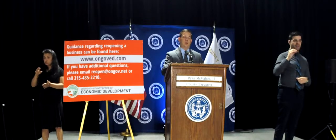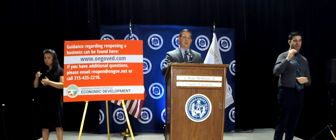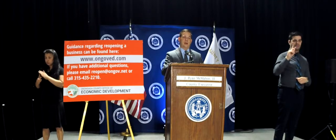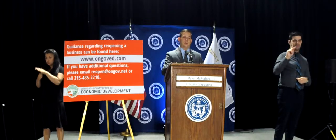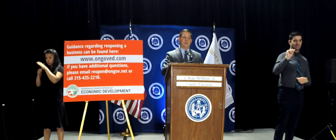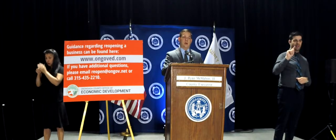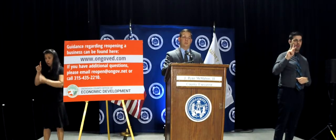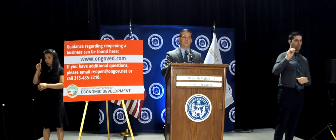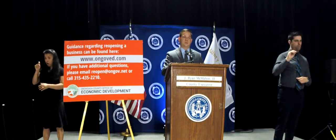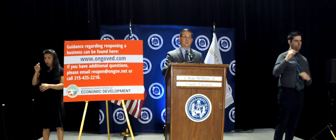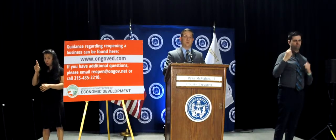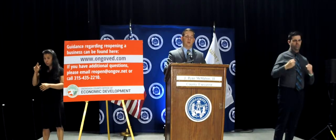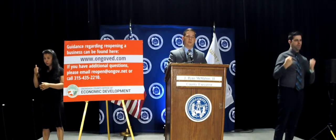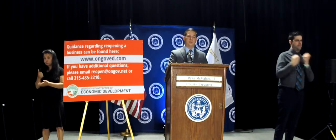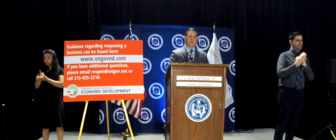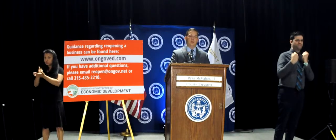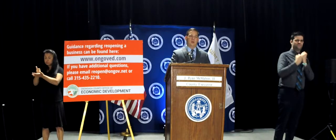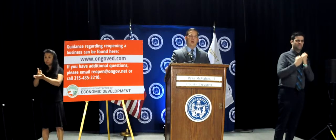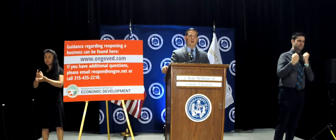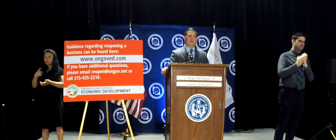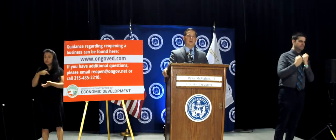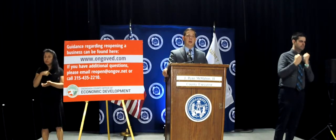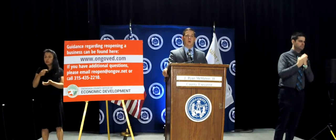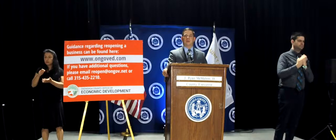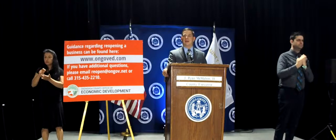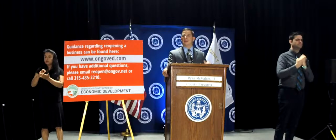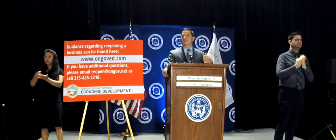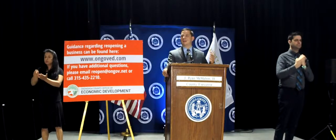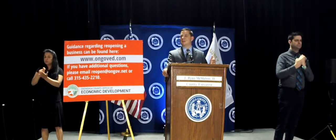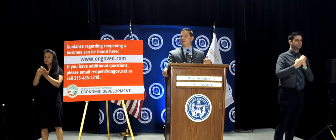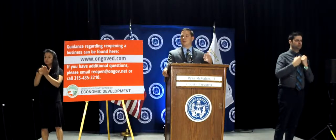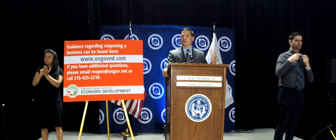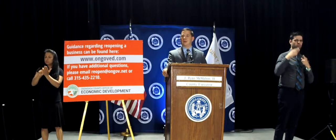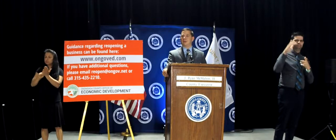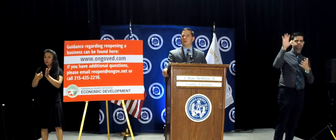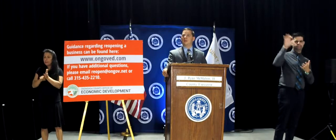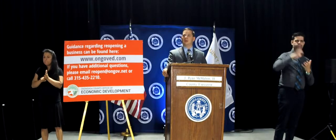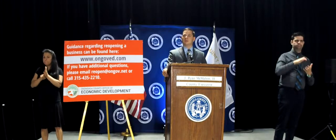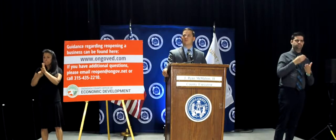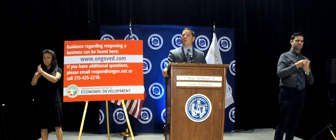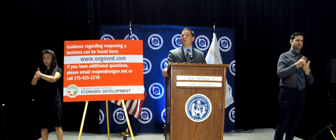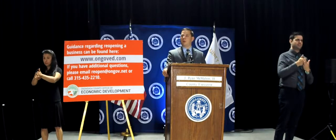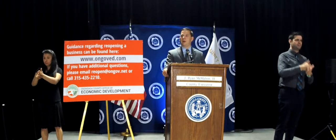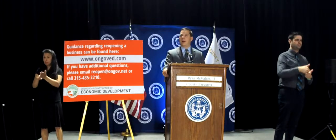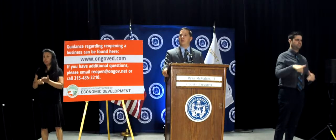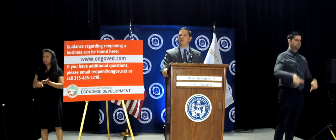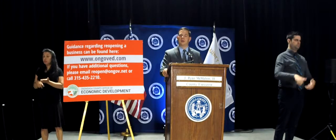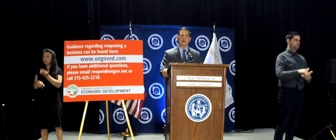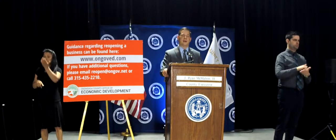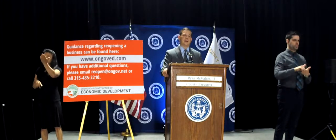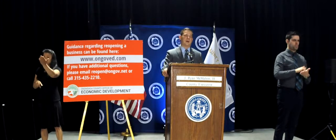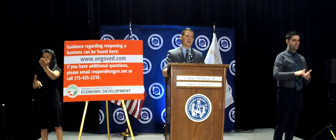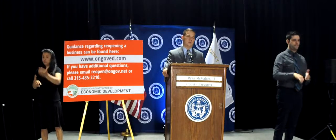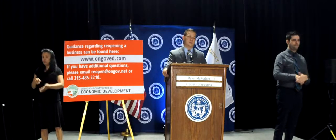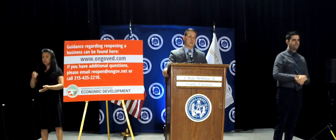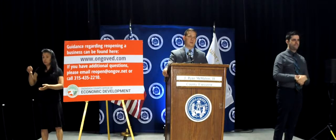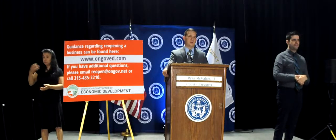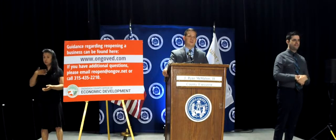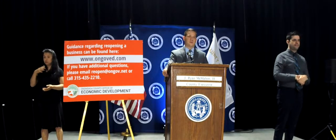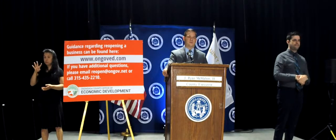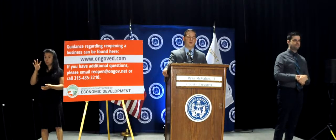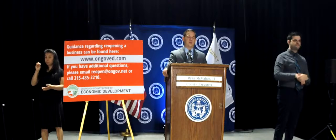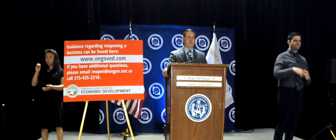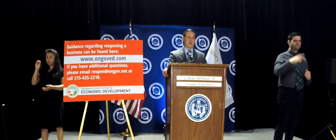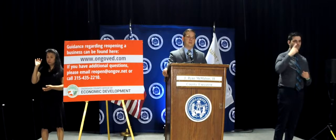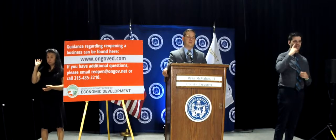a bill that we helped with, and I know what that gets us. I think that'd get us $40 million in Onondaga County, which